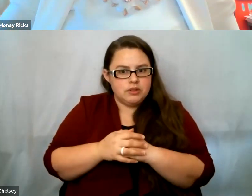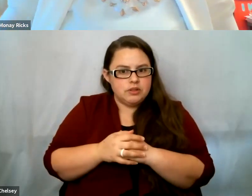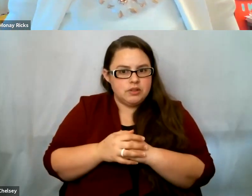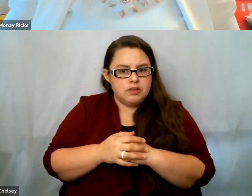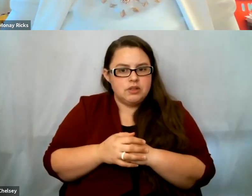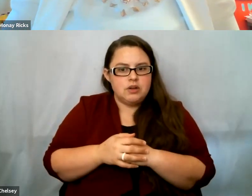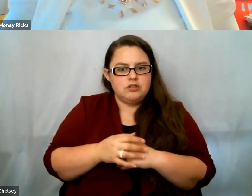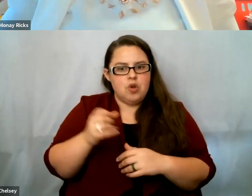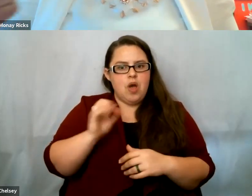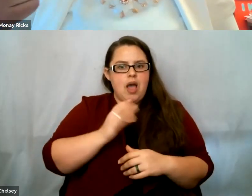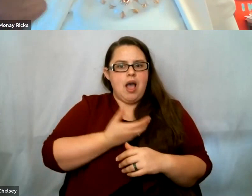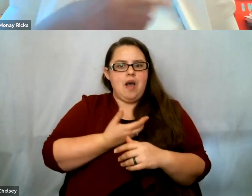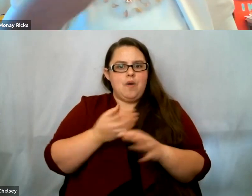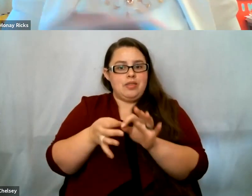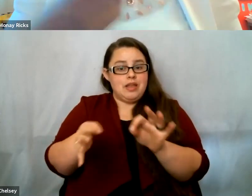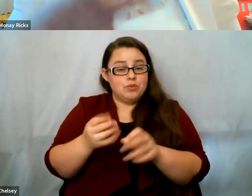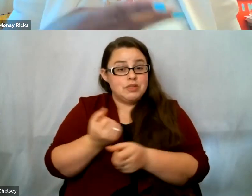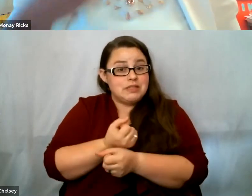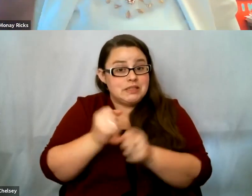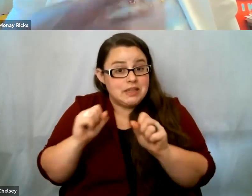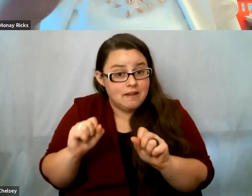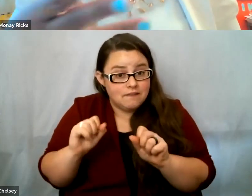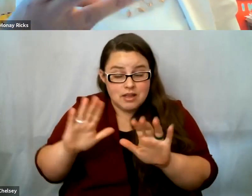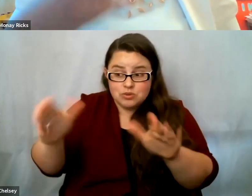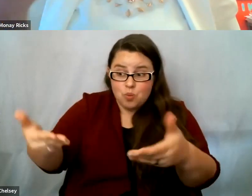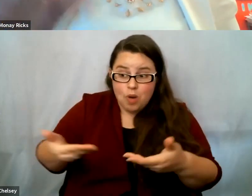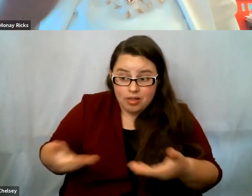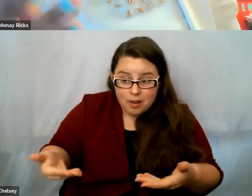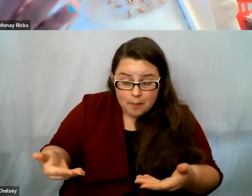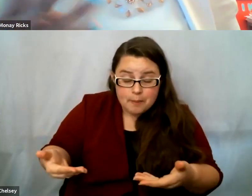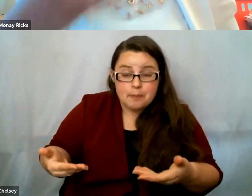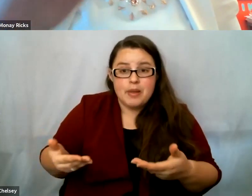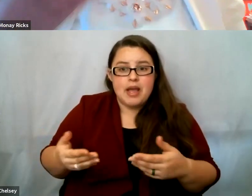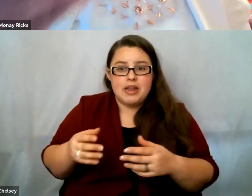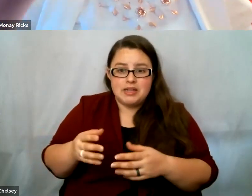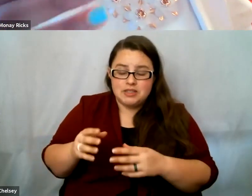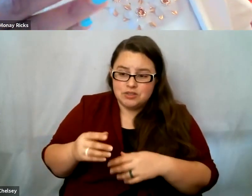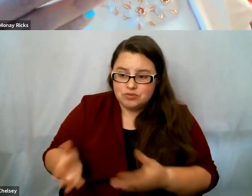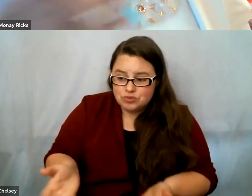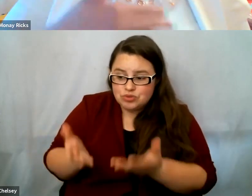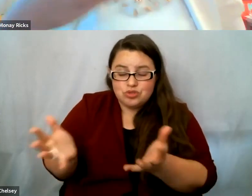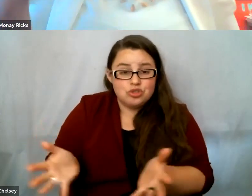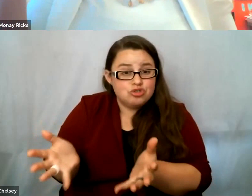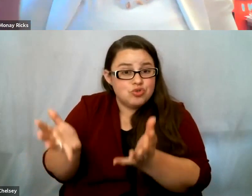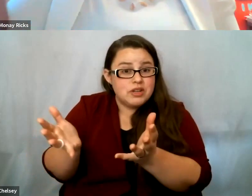that our language is safe, it's welcoming, it's nurturing, and it's encouraging, and it's